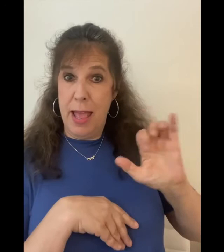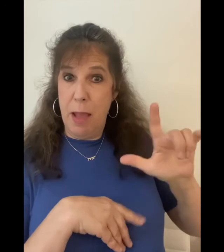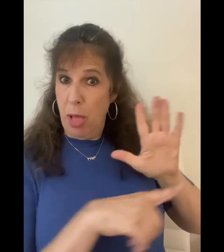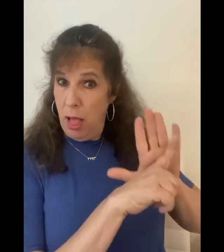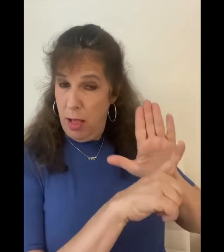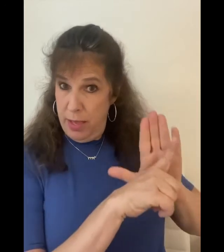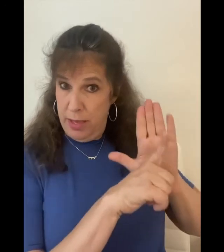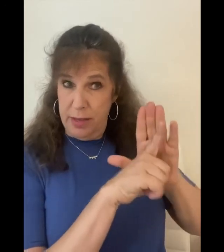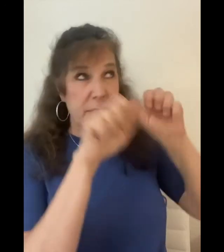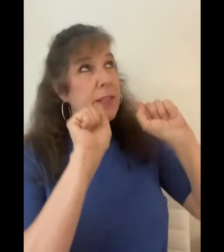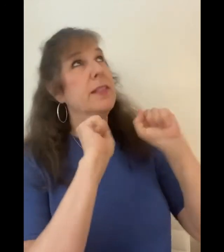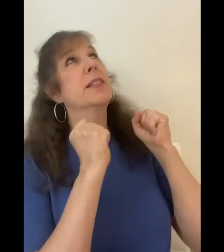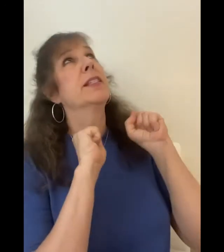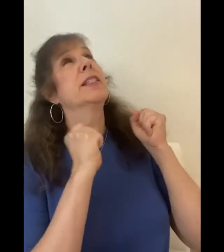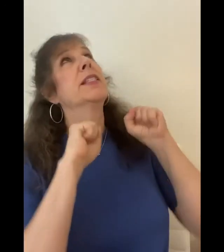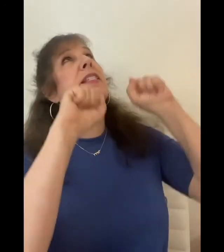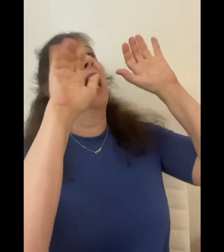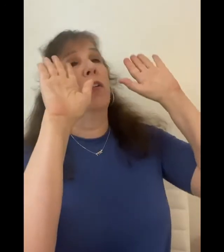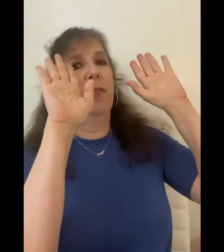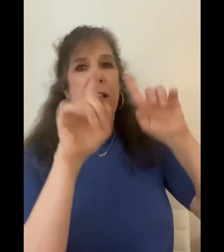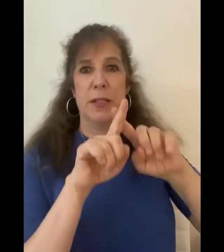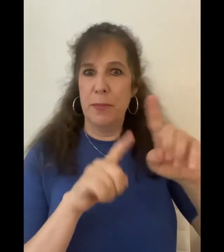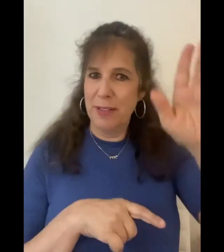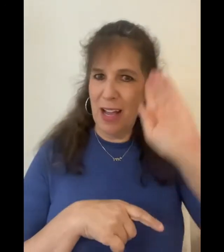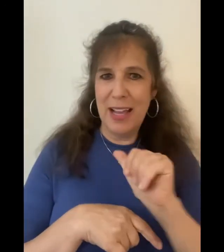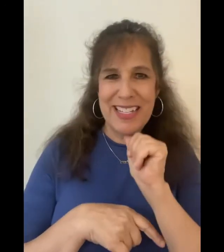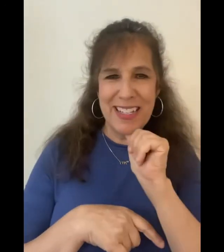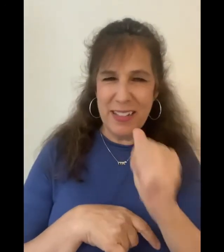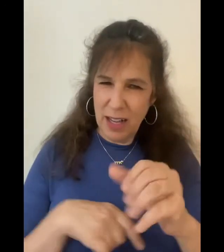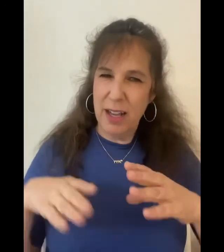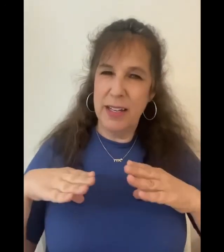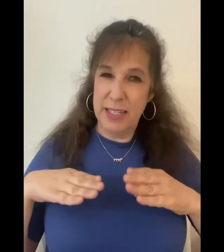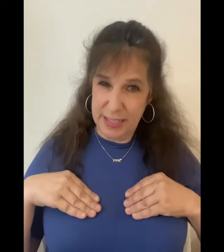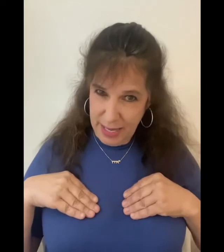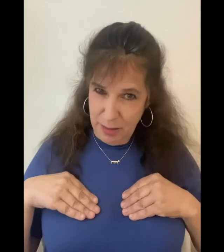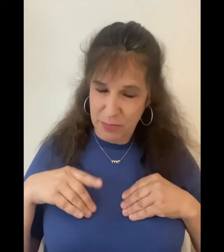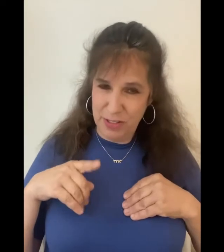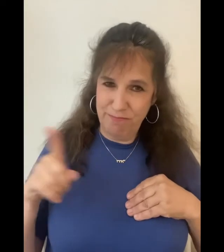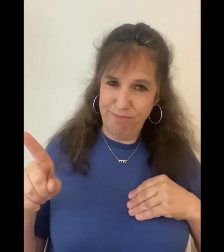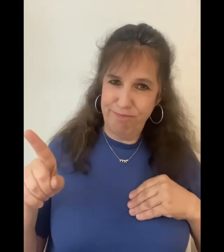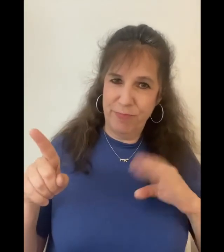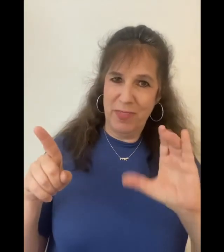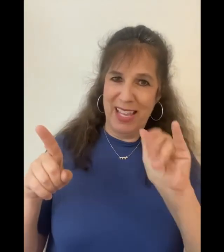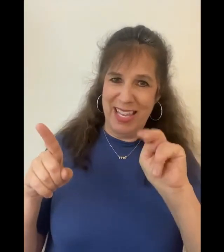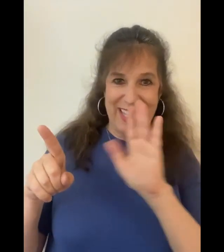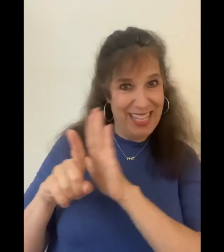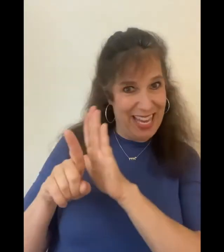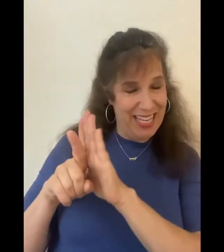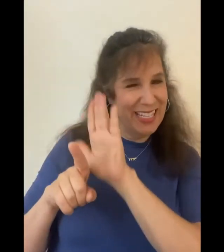that it was accepted, and did not accept Cain's sacrifice, which was just